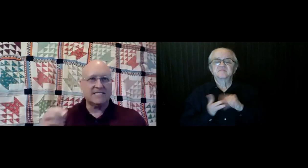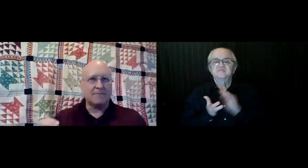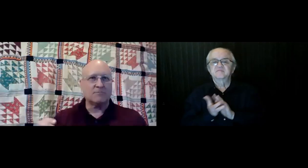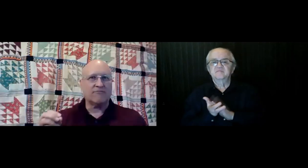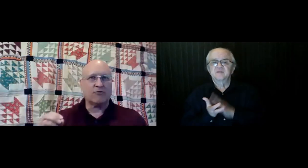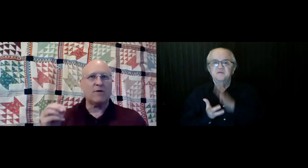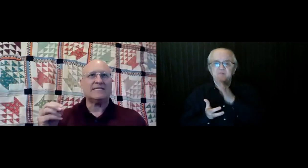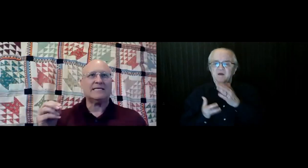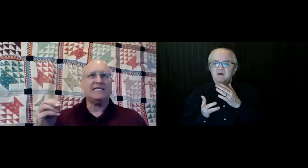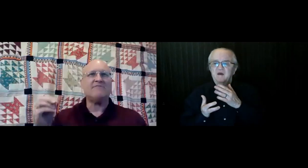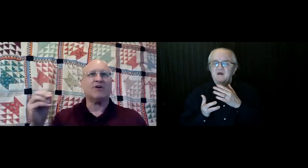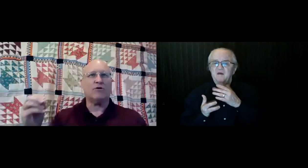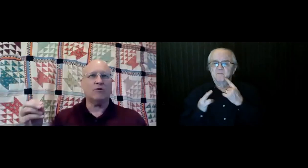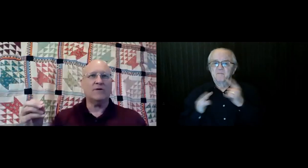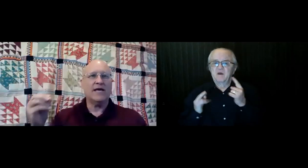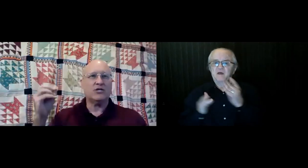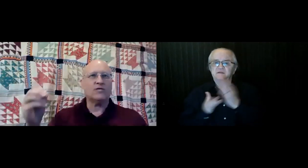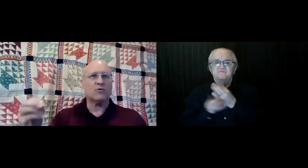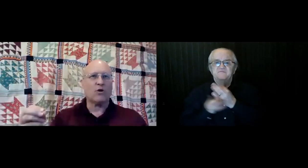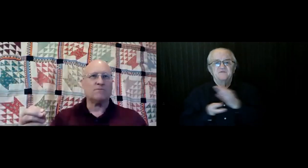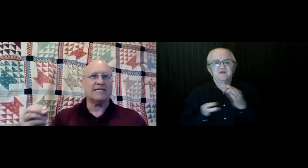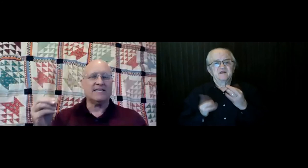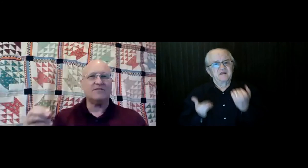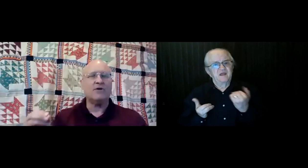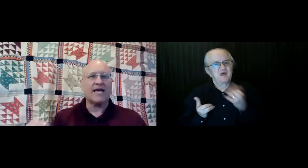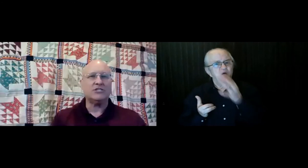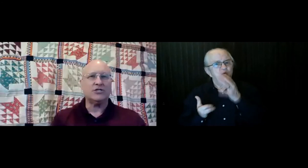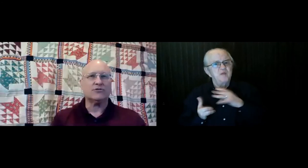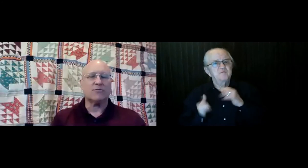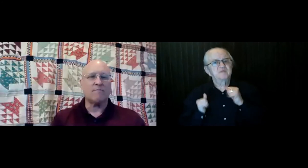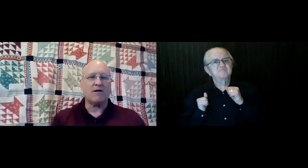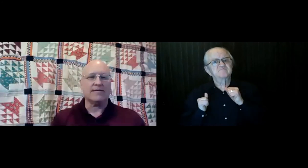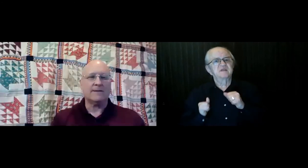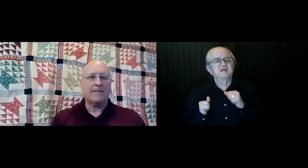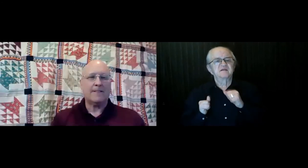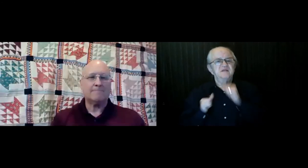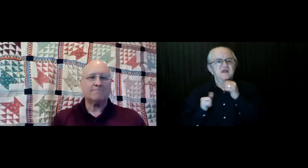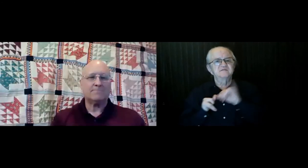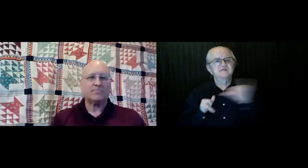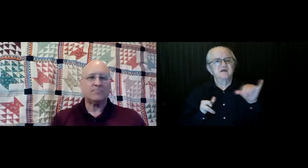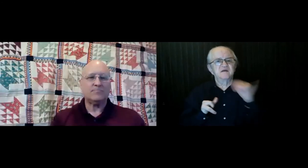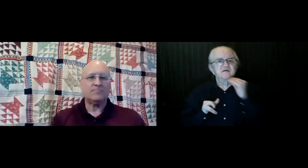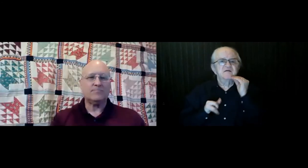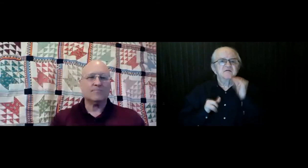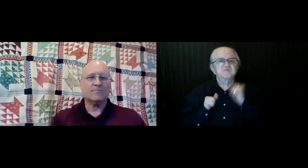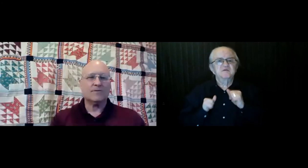now acceptable for women to leave the home and go into the workplace, even though they had children and were married.